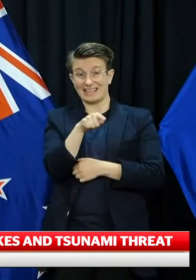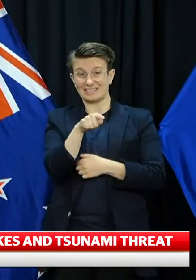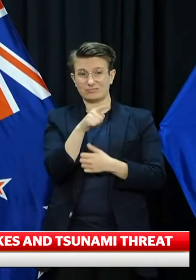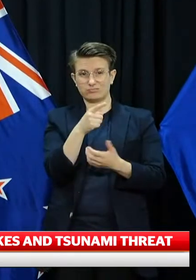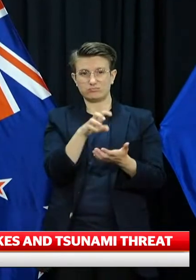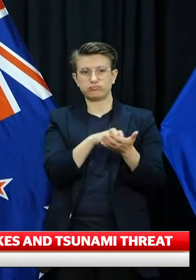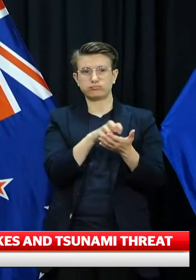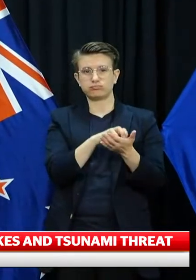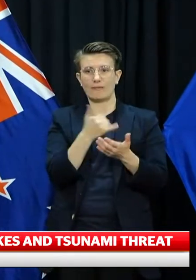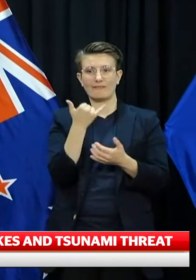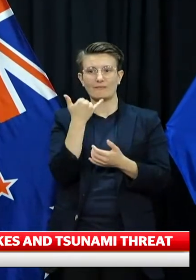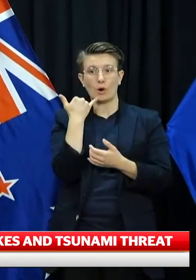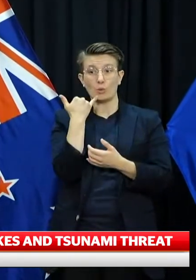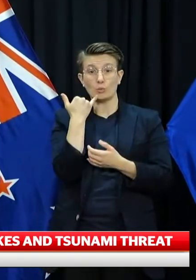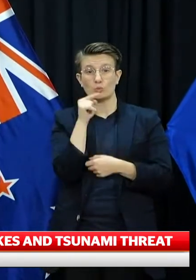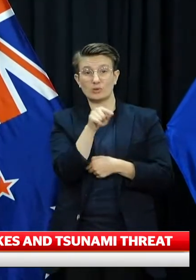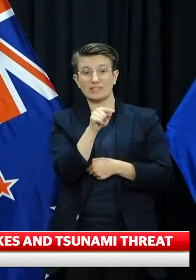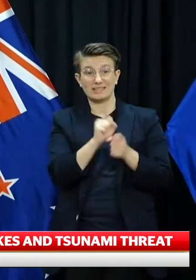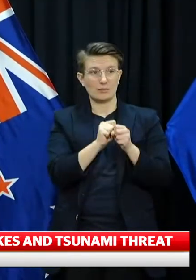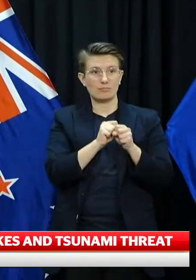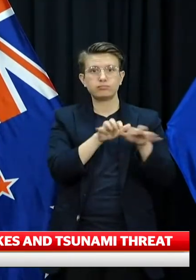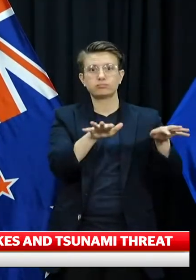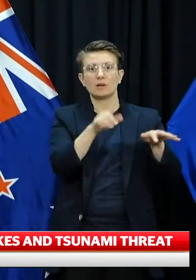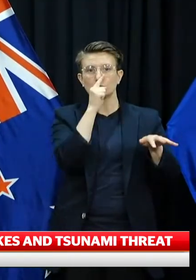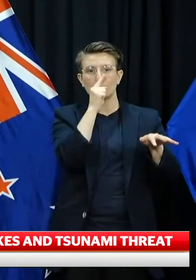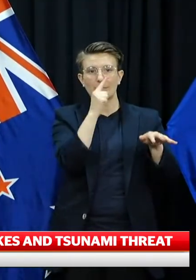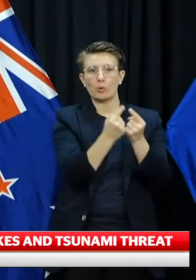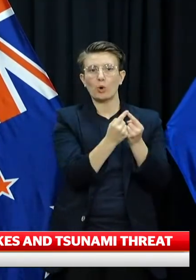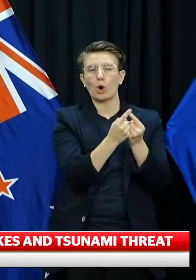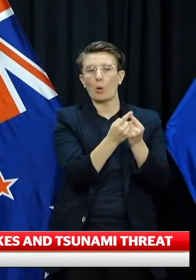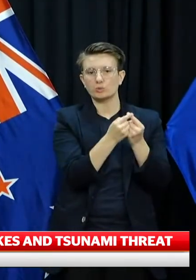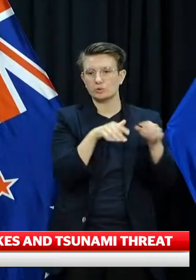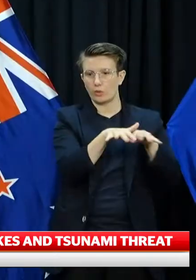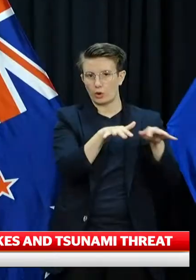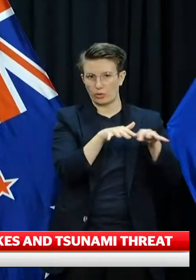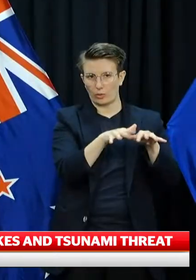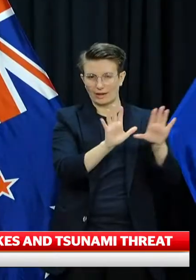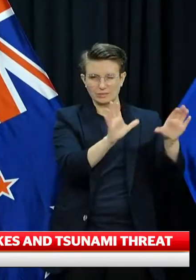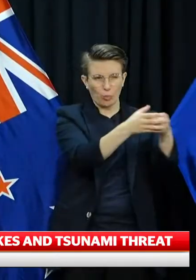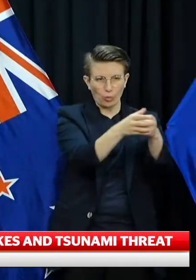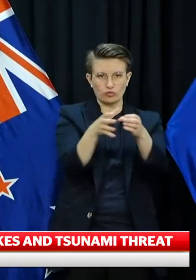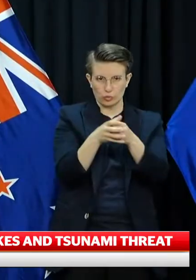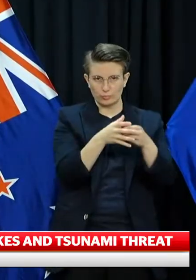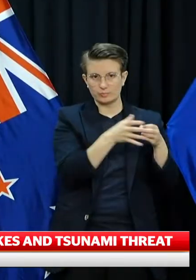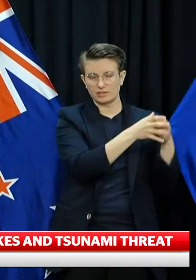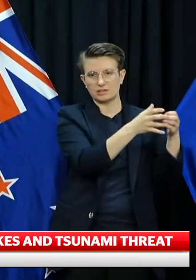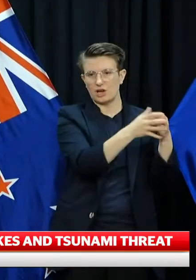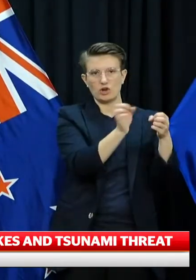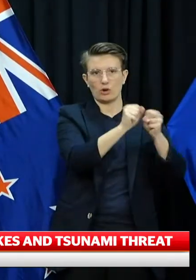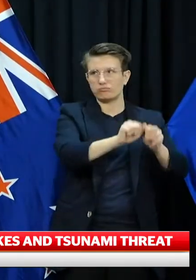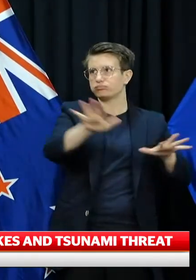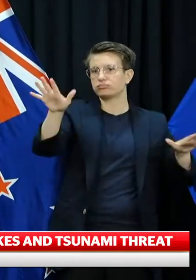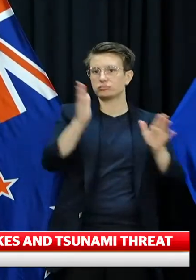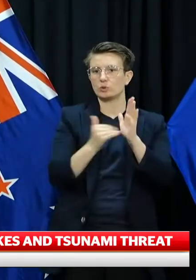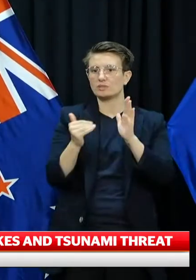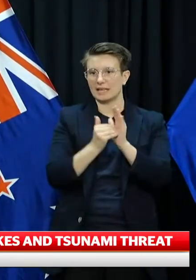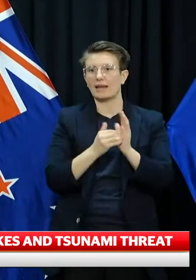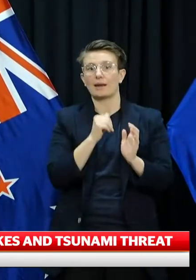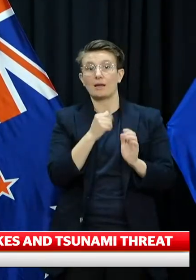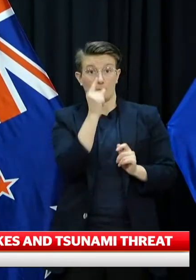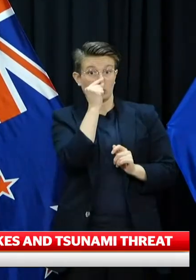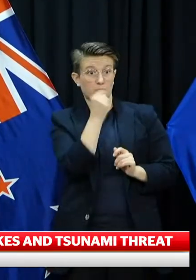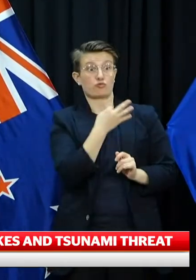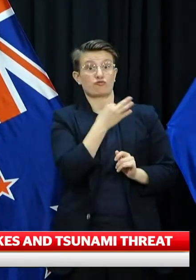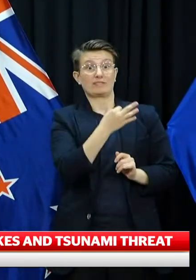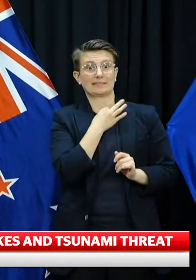where there may be risk to life. So it was to quite smaller groupings. That obviously over the course